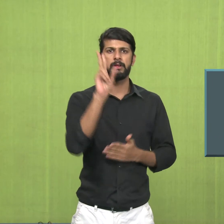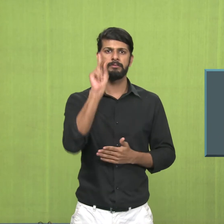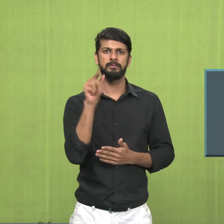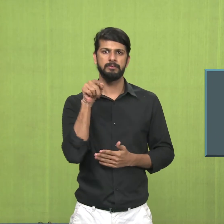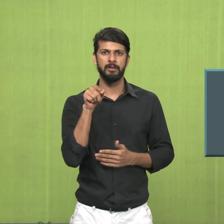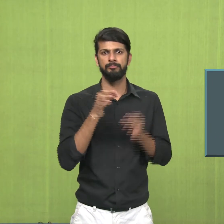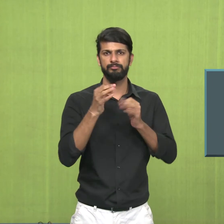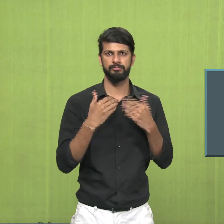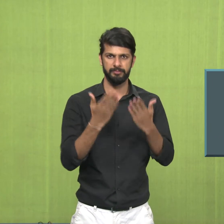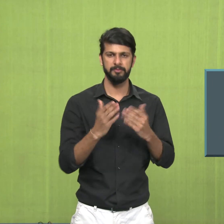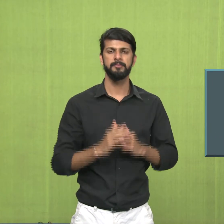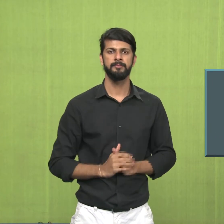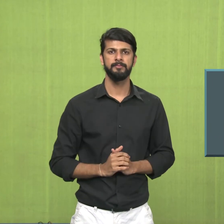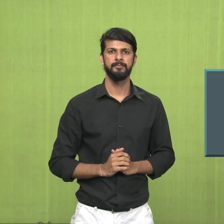This is the second painting.